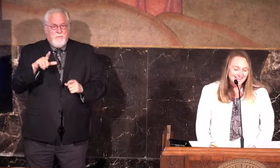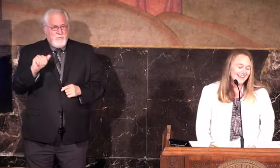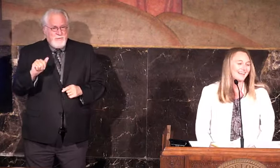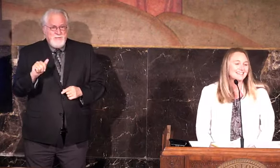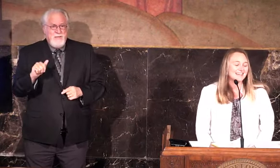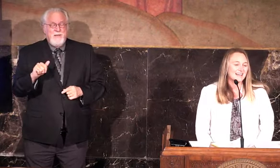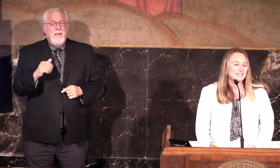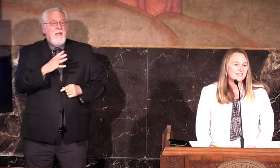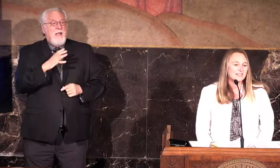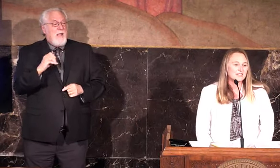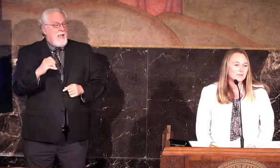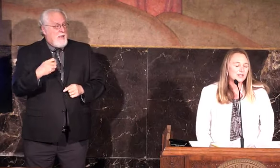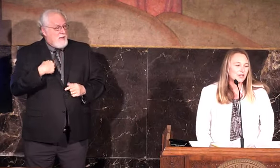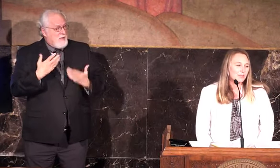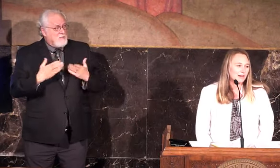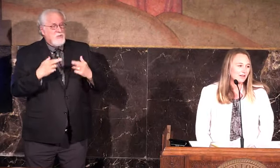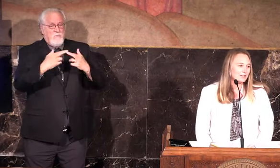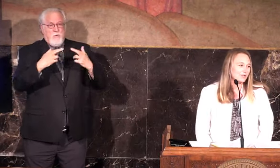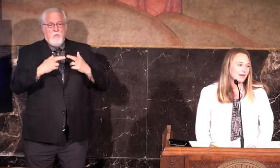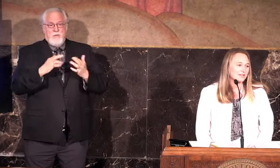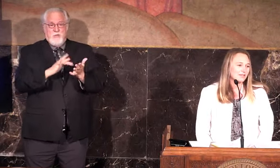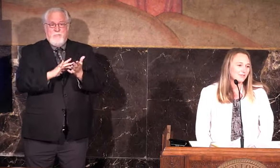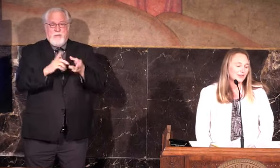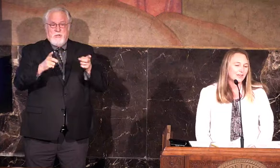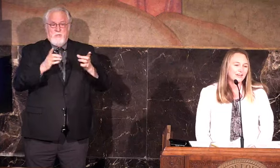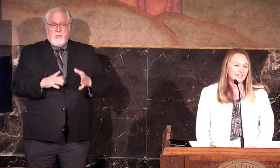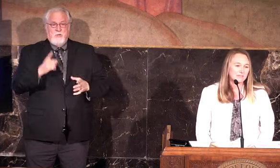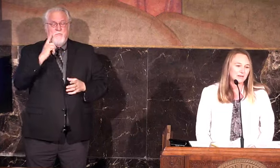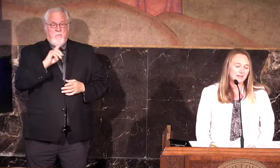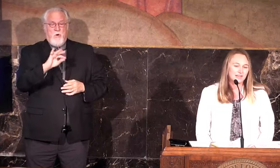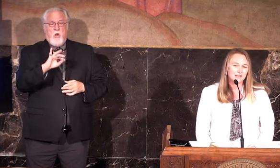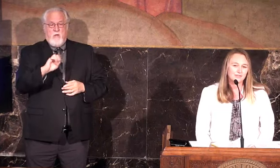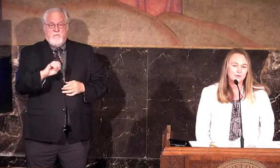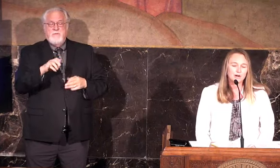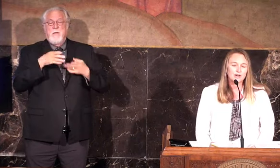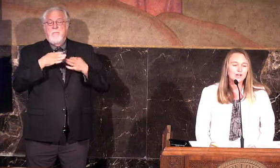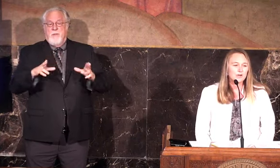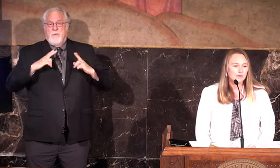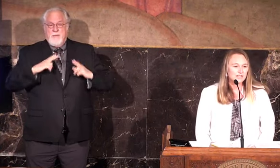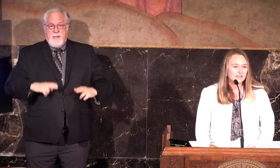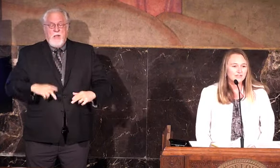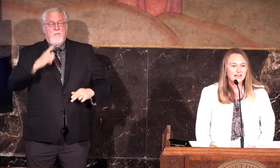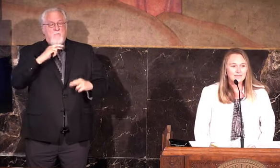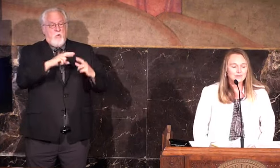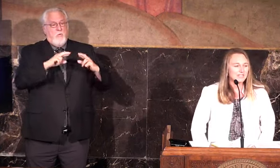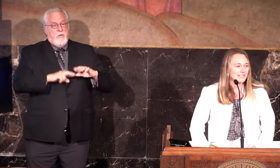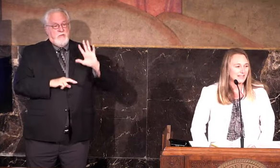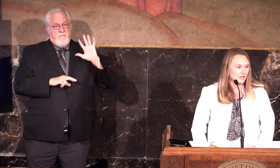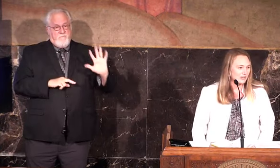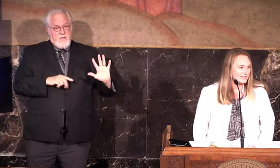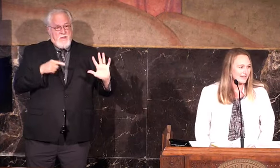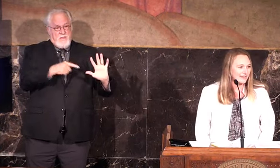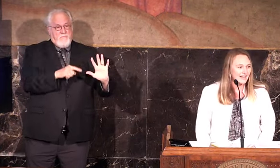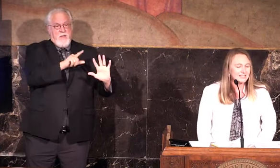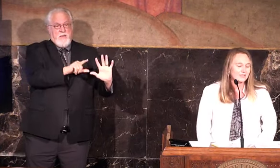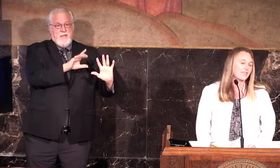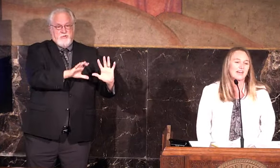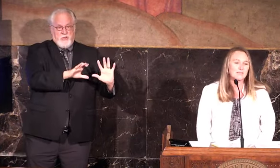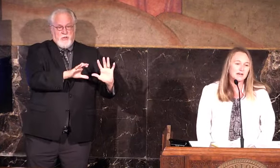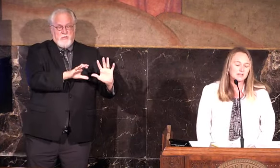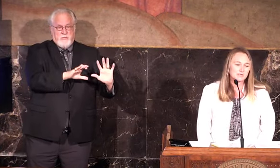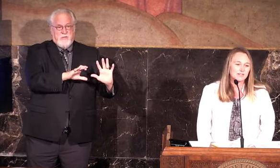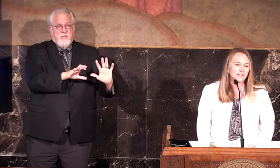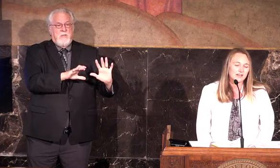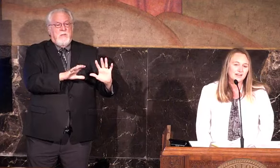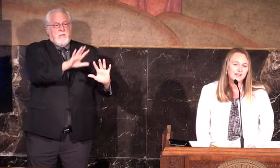Louisiana, and I serve as the regional medical director for the Office of Public Health for Region 5, which is Lake Charles area. I serve a